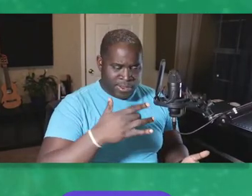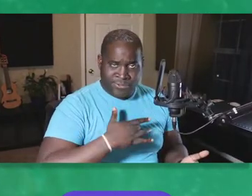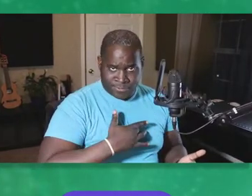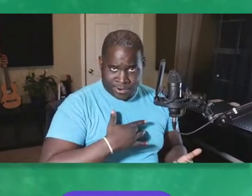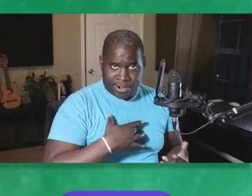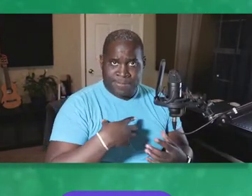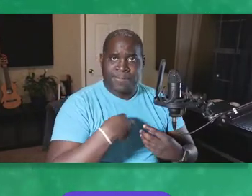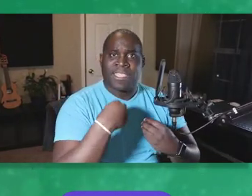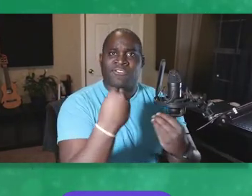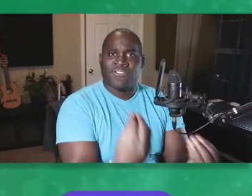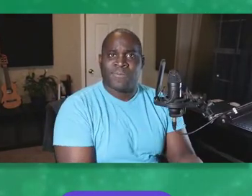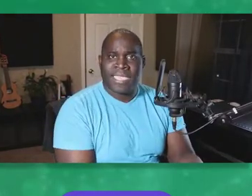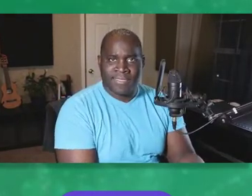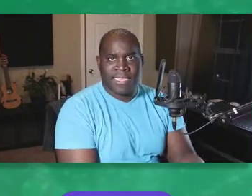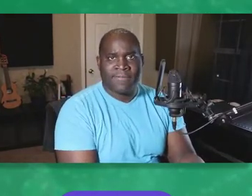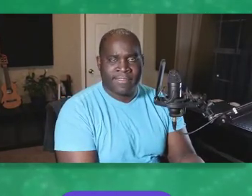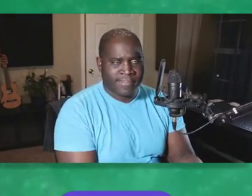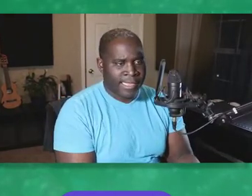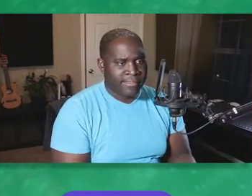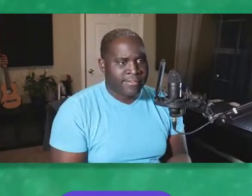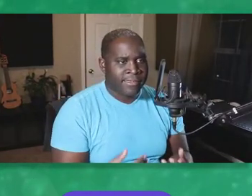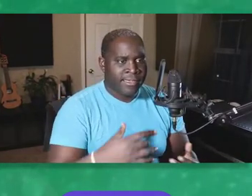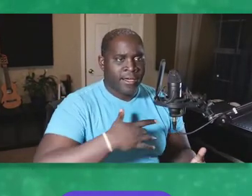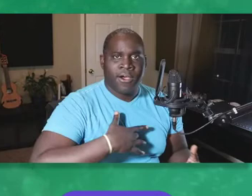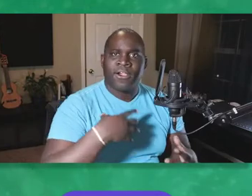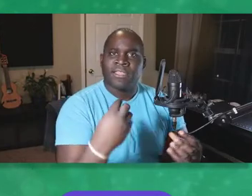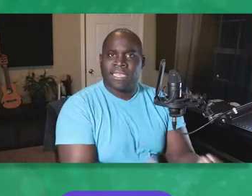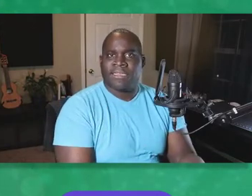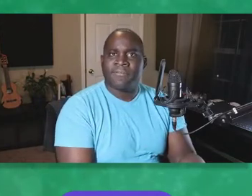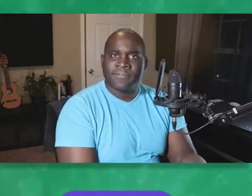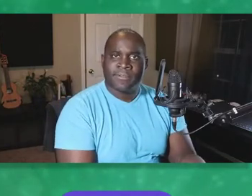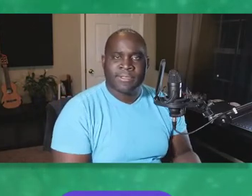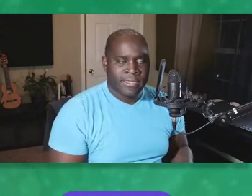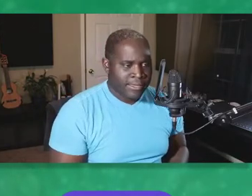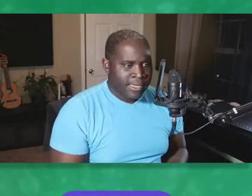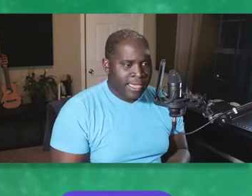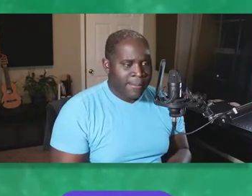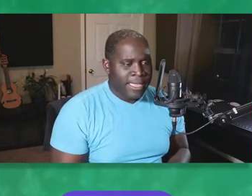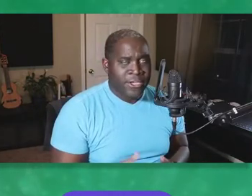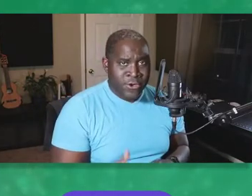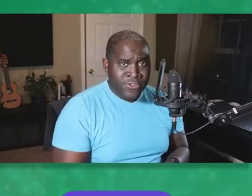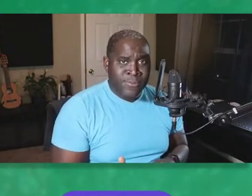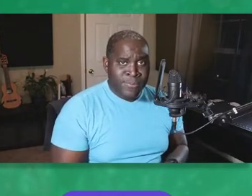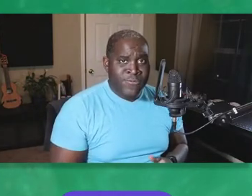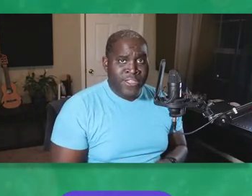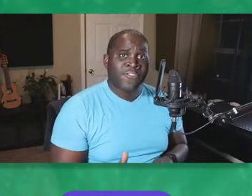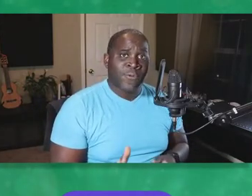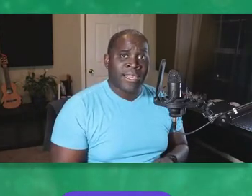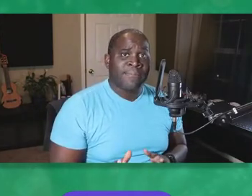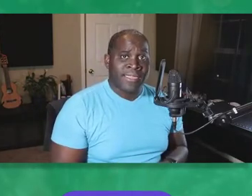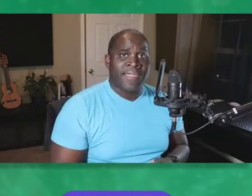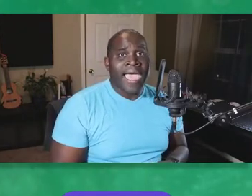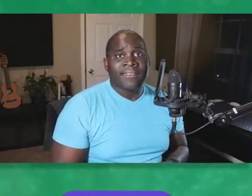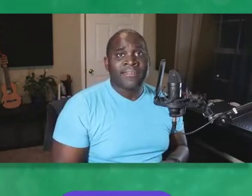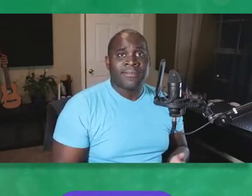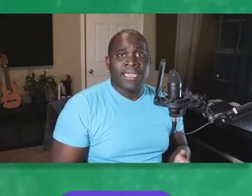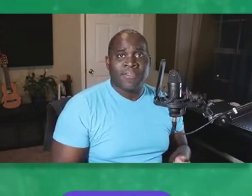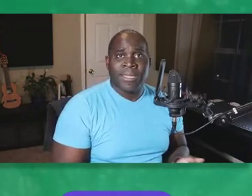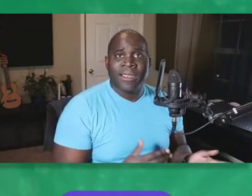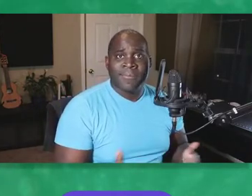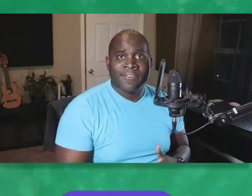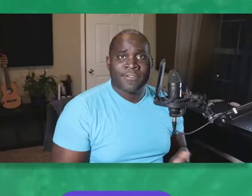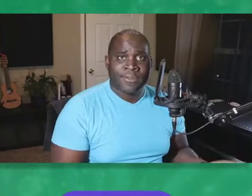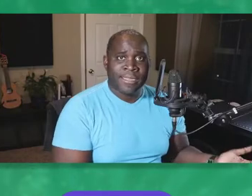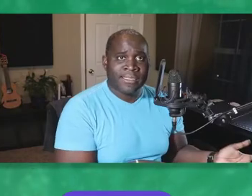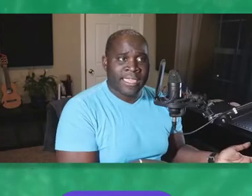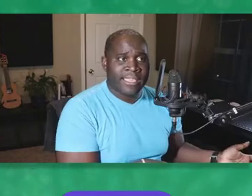she's pointing to her heart and she's making the giving signs. Heart give. It could just straight up be that, and there may